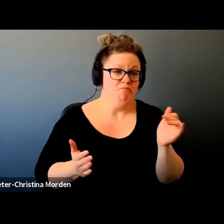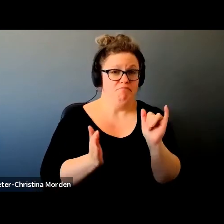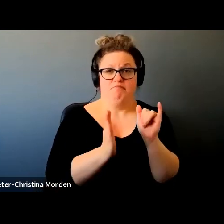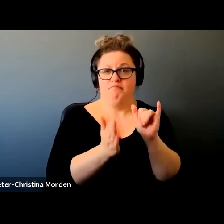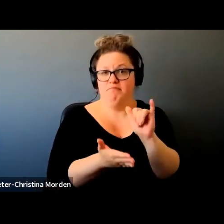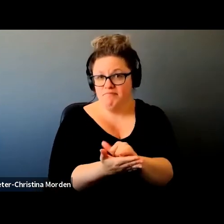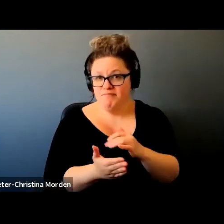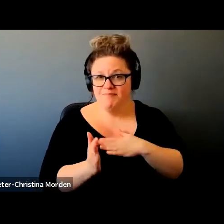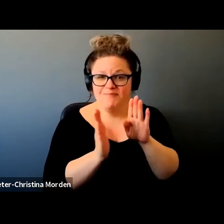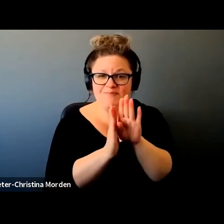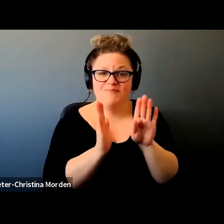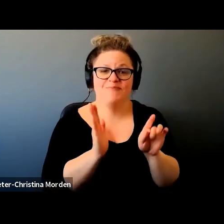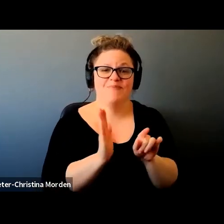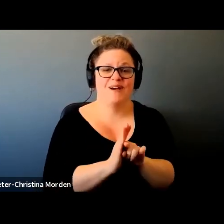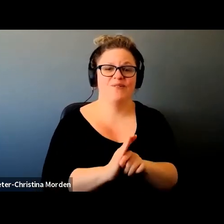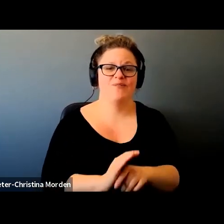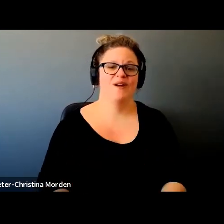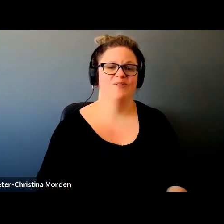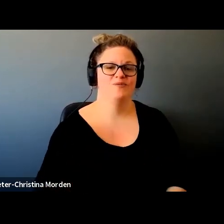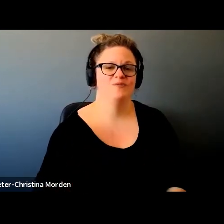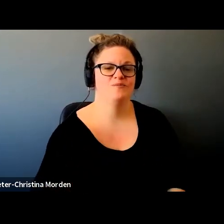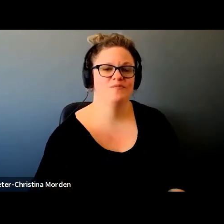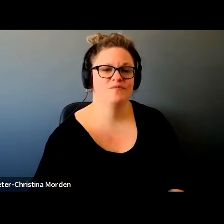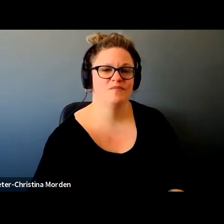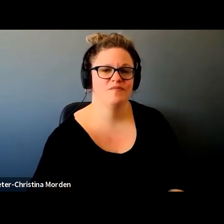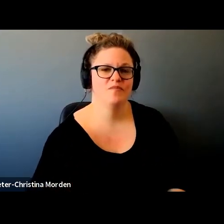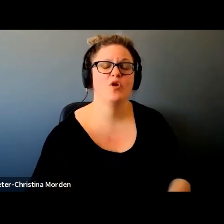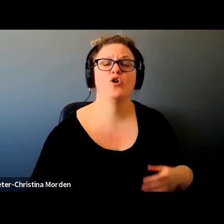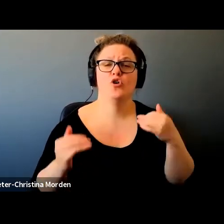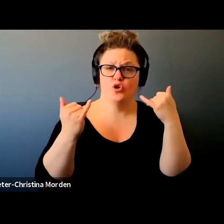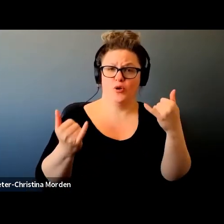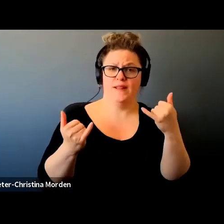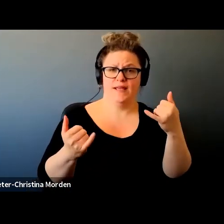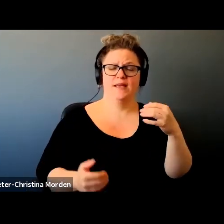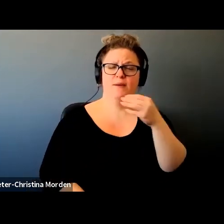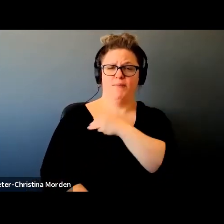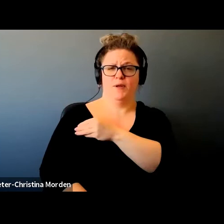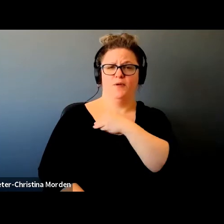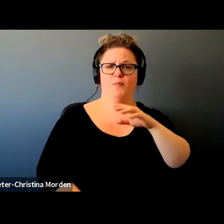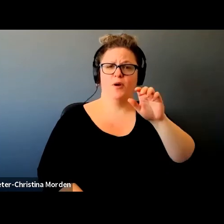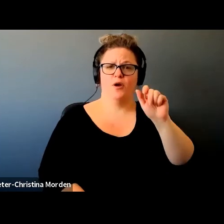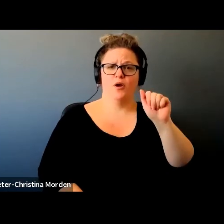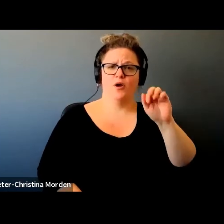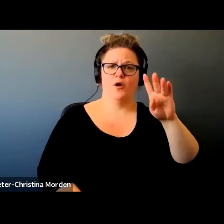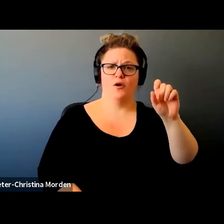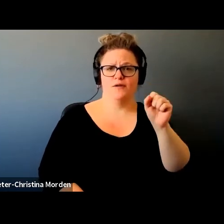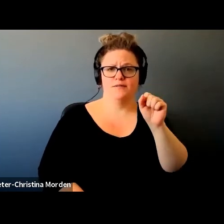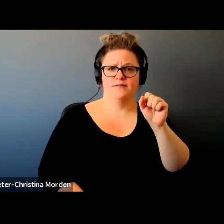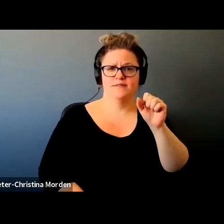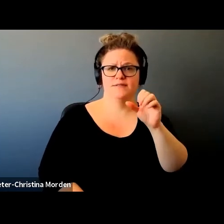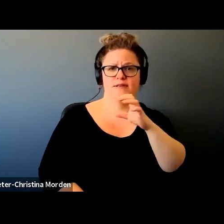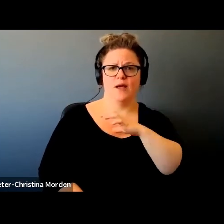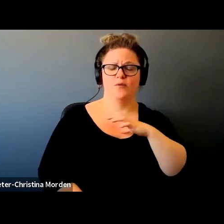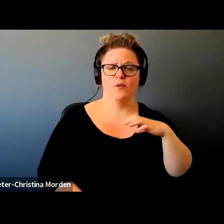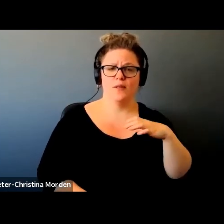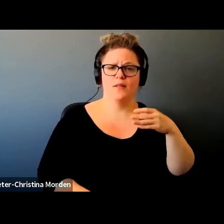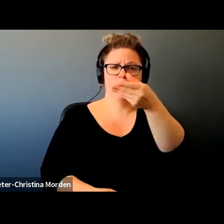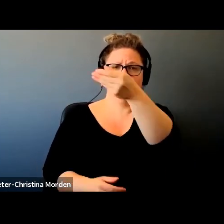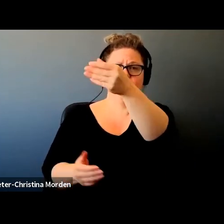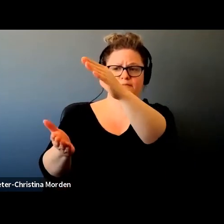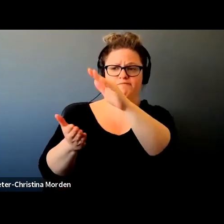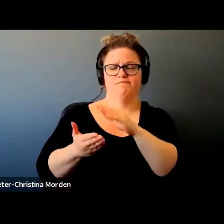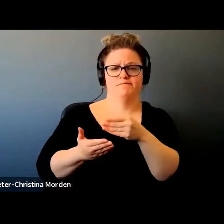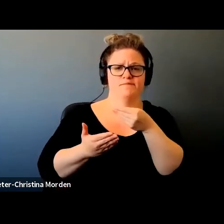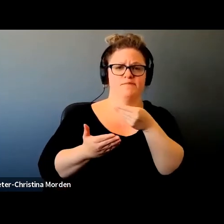I currently have a grant from the Manitoba Arts Council to do a workshop for a show called Trigger